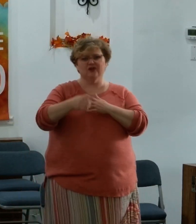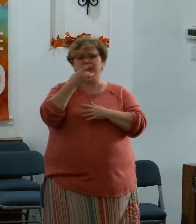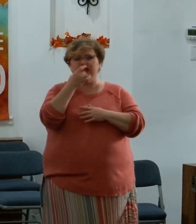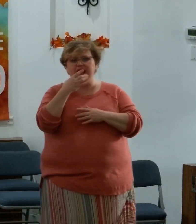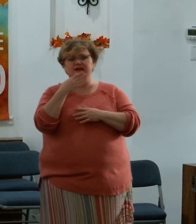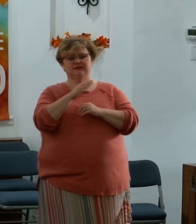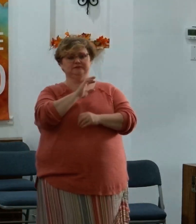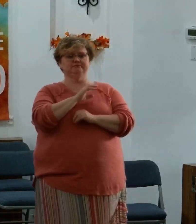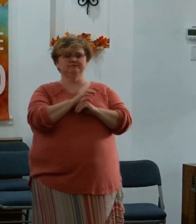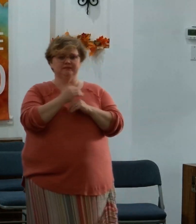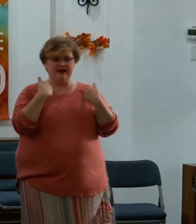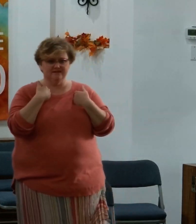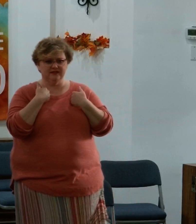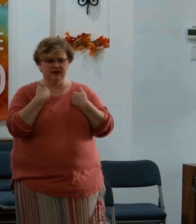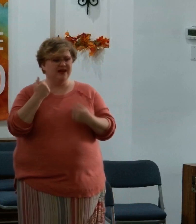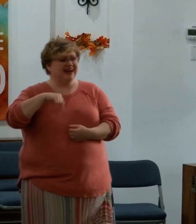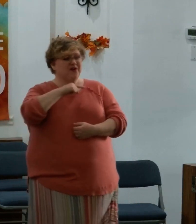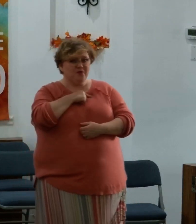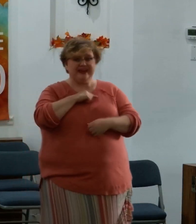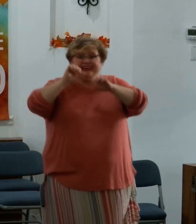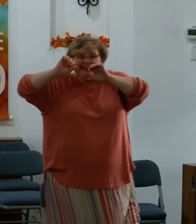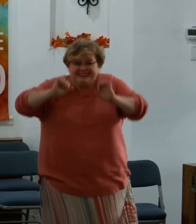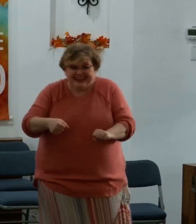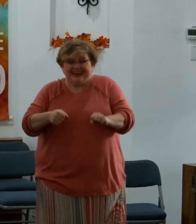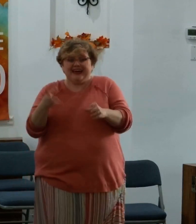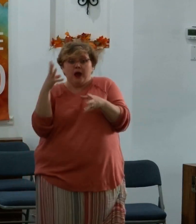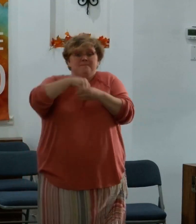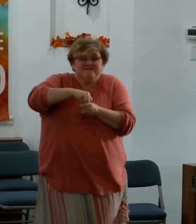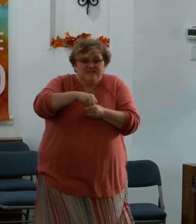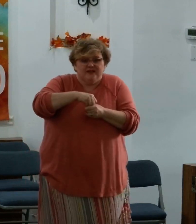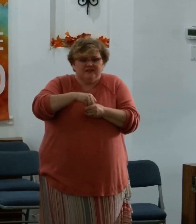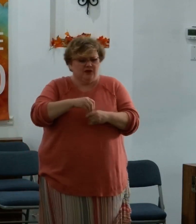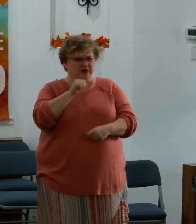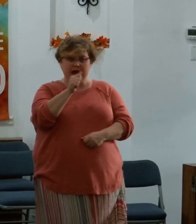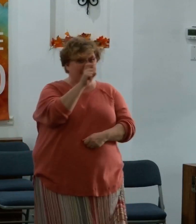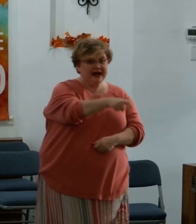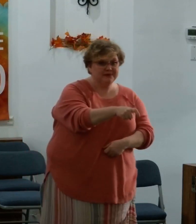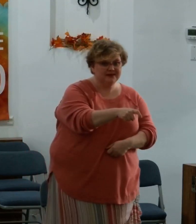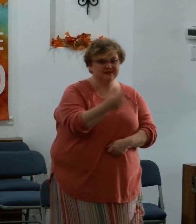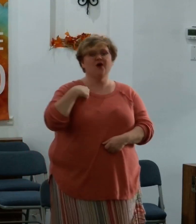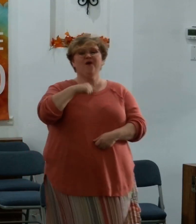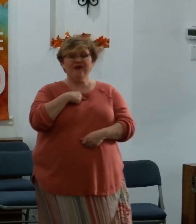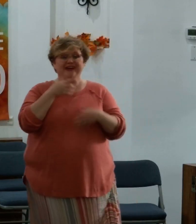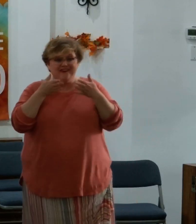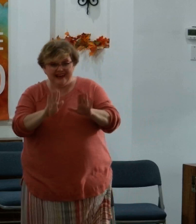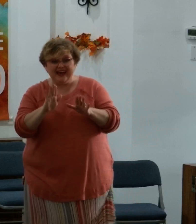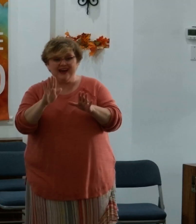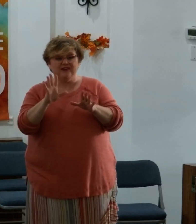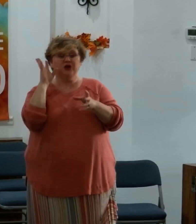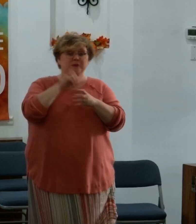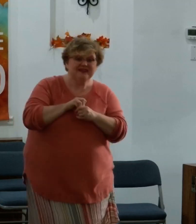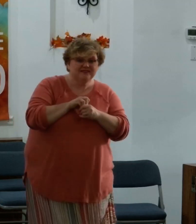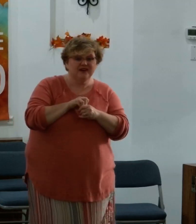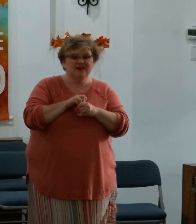we get to have a part in that. We don't got to. We get to have a part